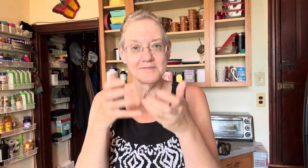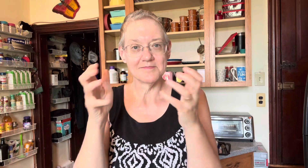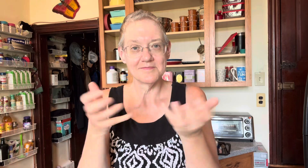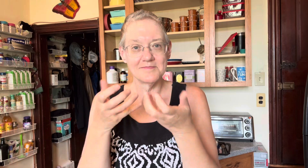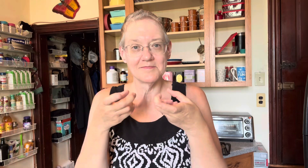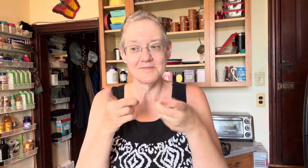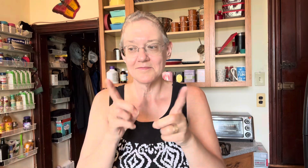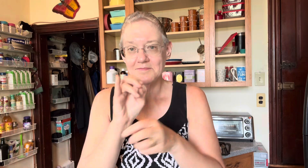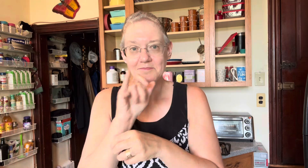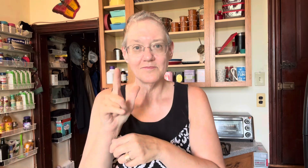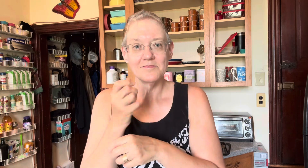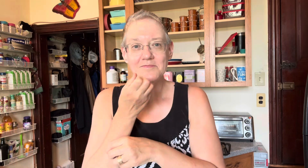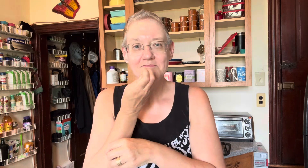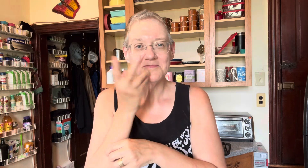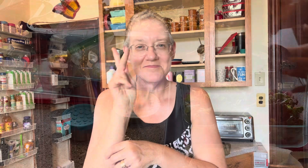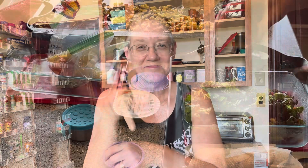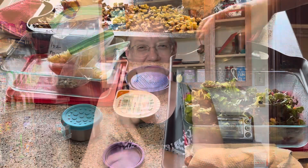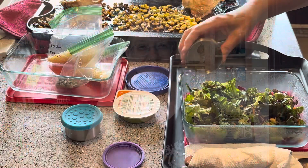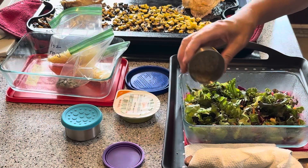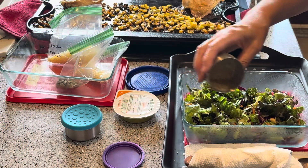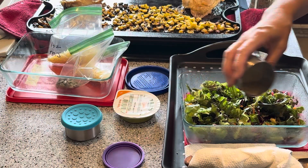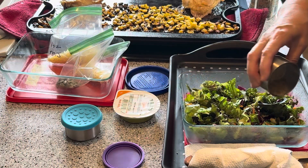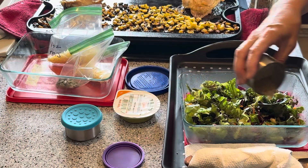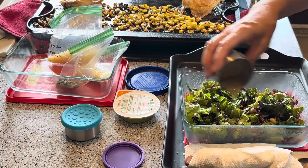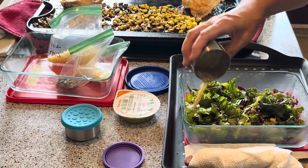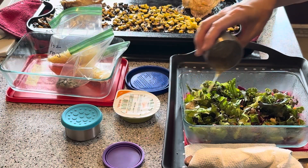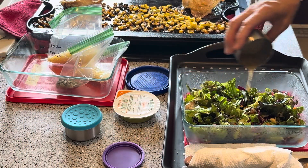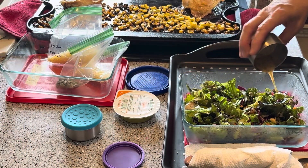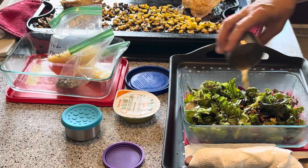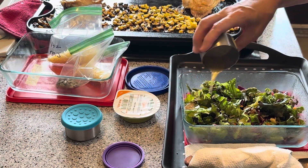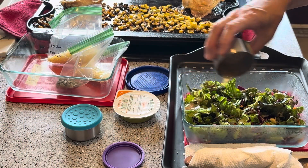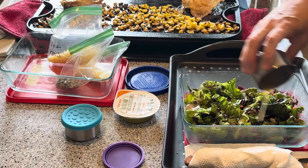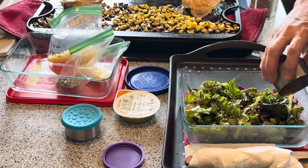see. Let's work on the salad while the oil's warming up.